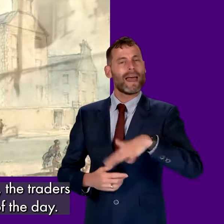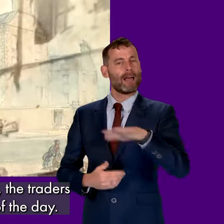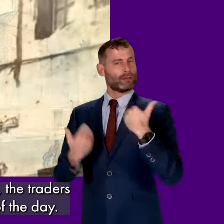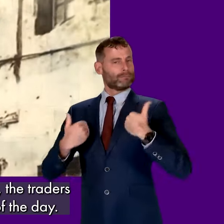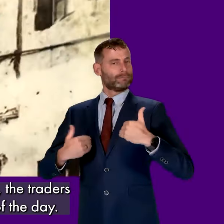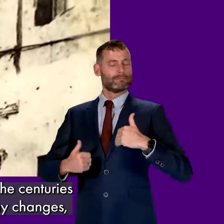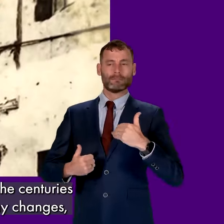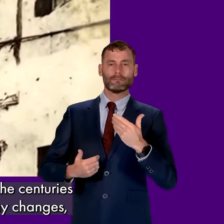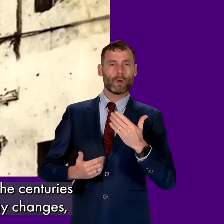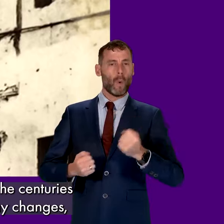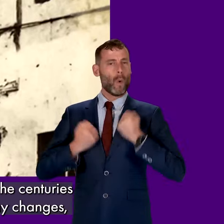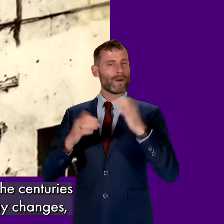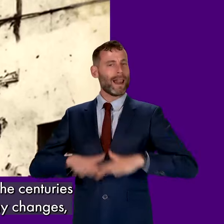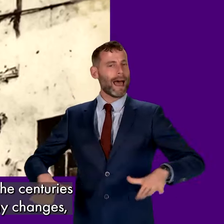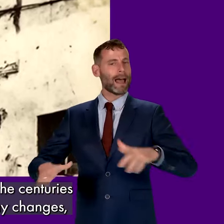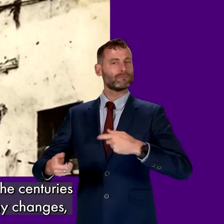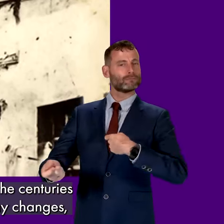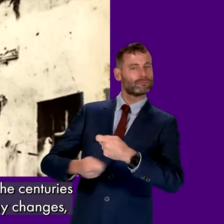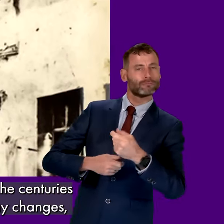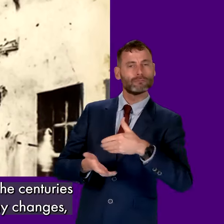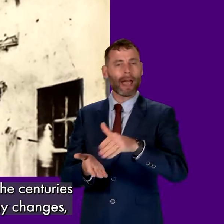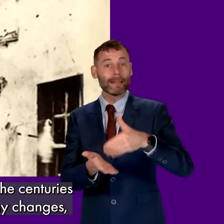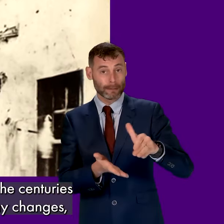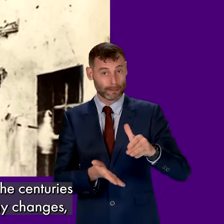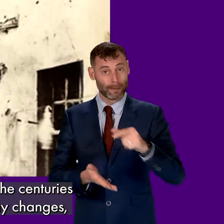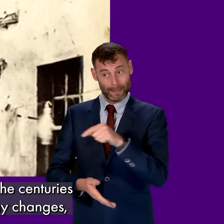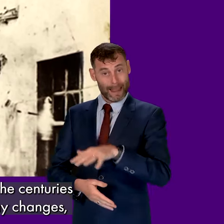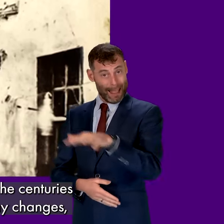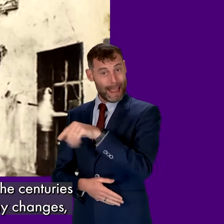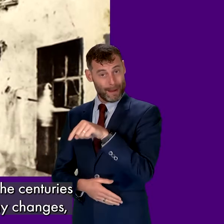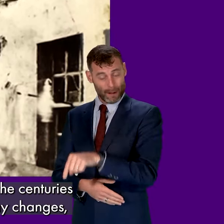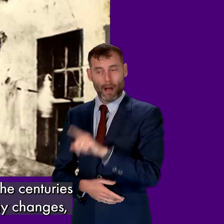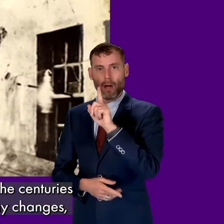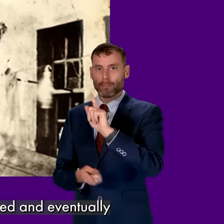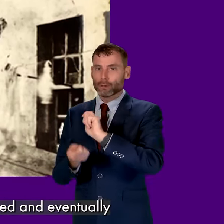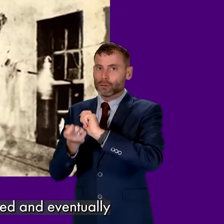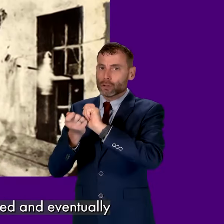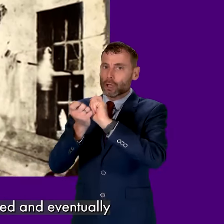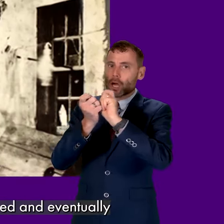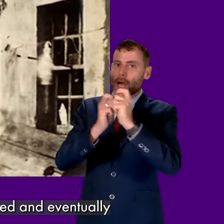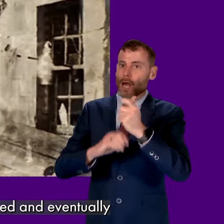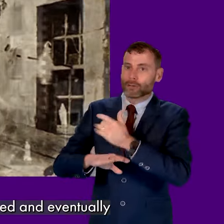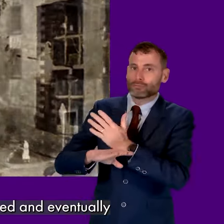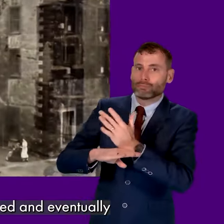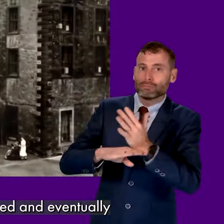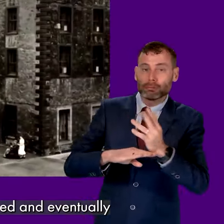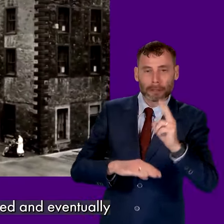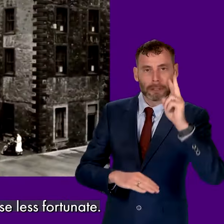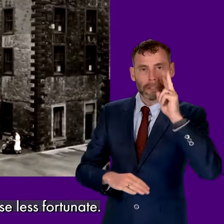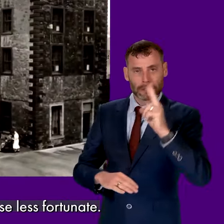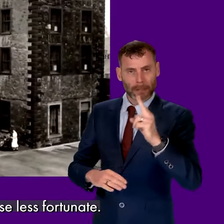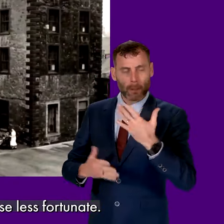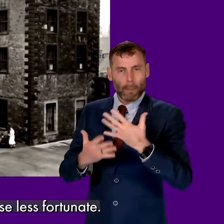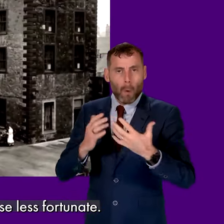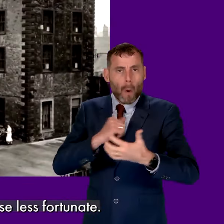day. However, over the centuries, it has seen many changes. This area slowly declined and eventually